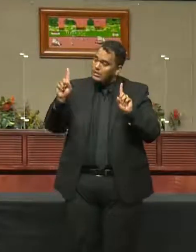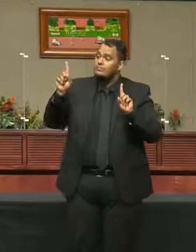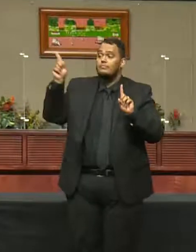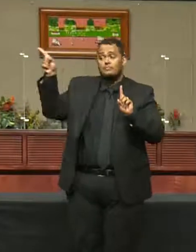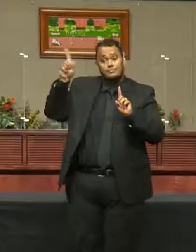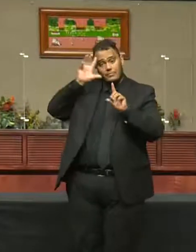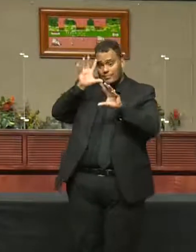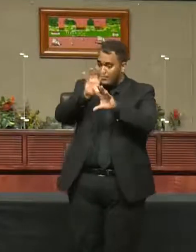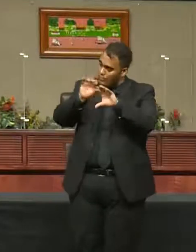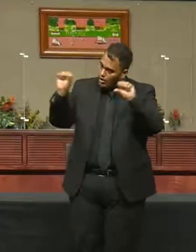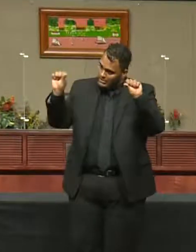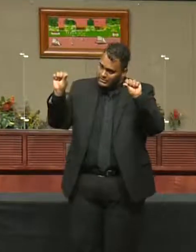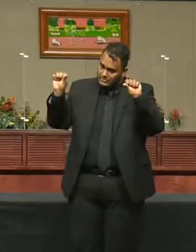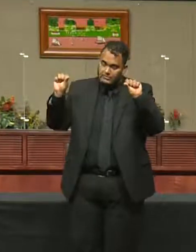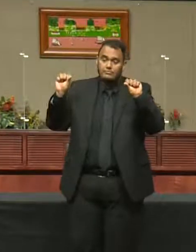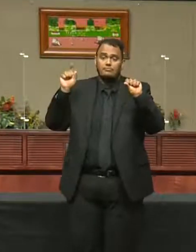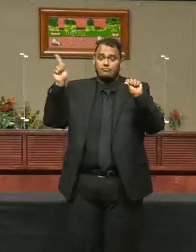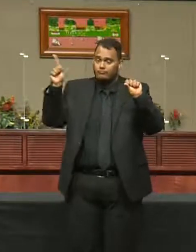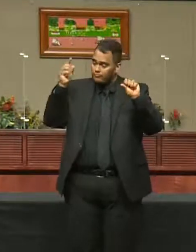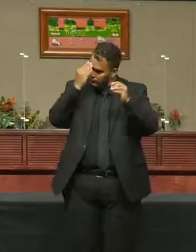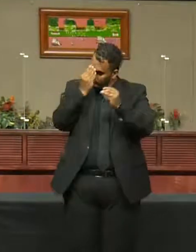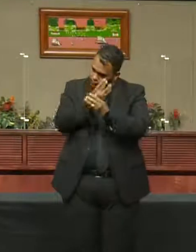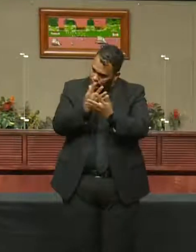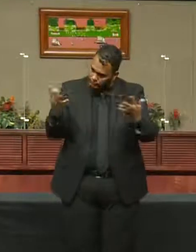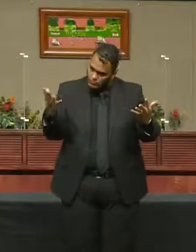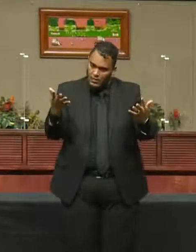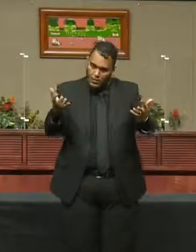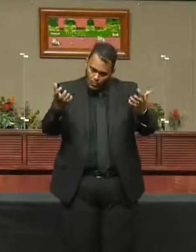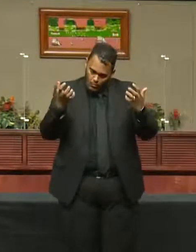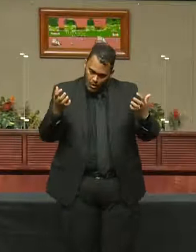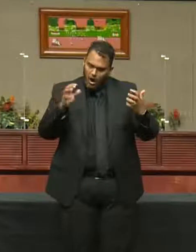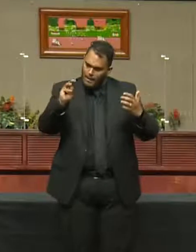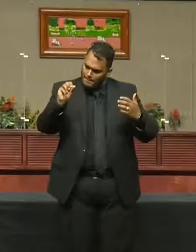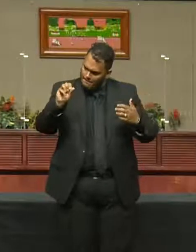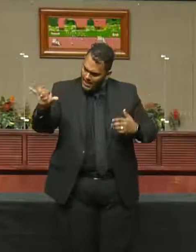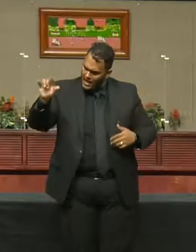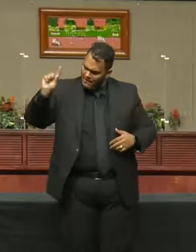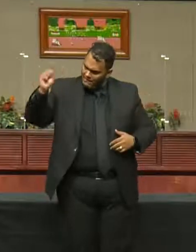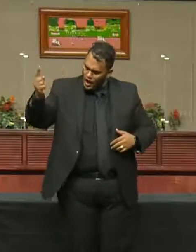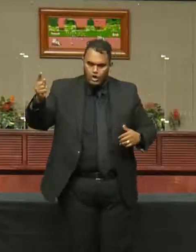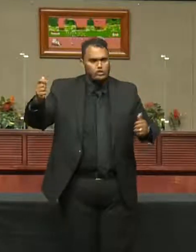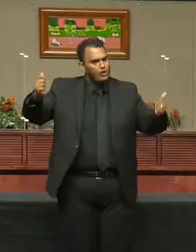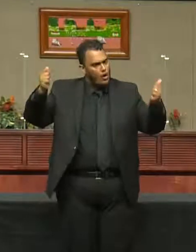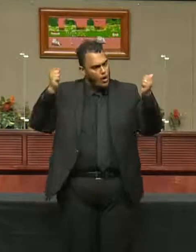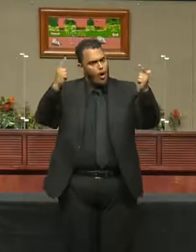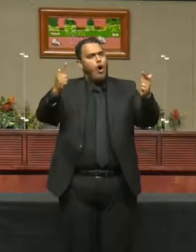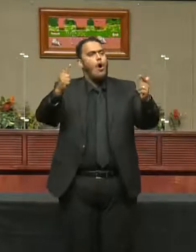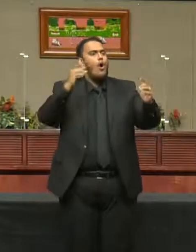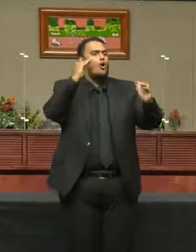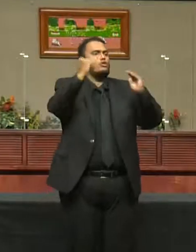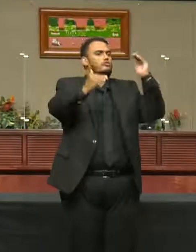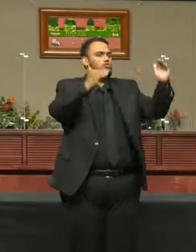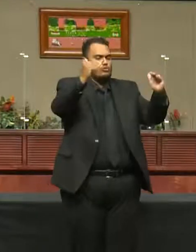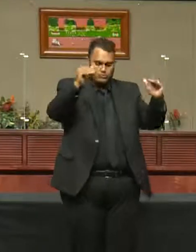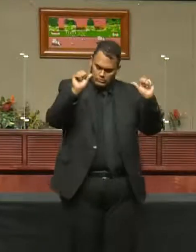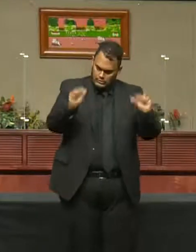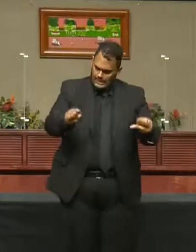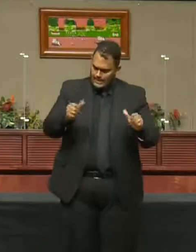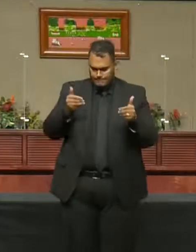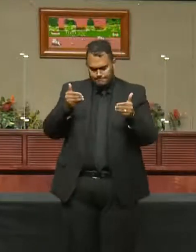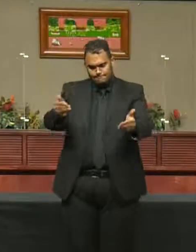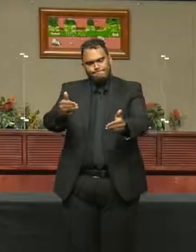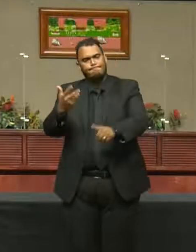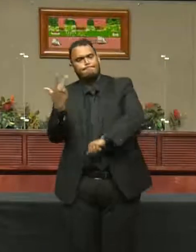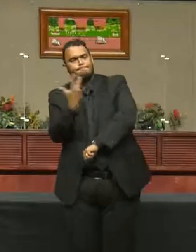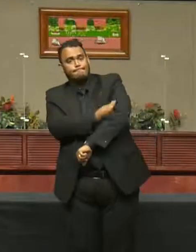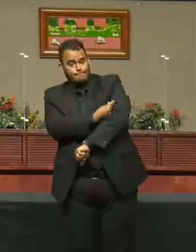1st all American adults to have access to vaccine, and for that to be somewhere within the